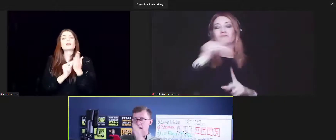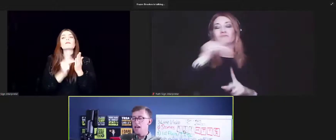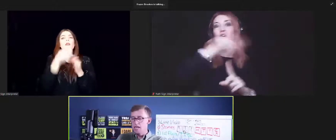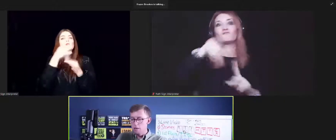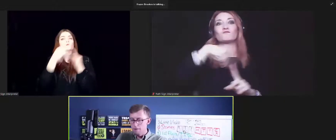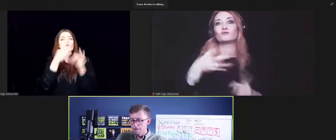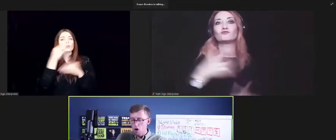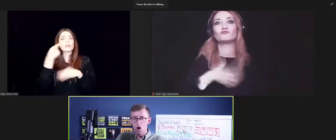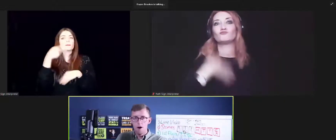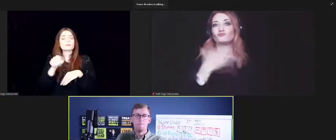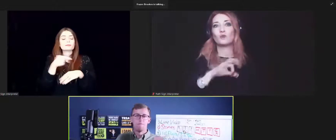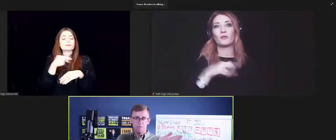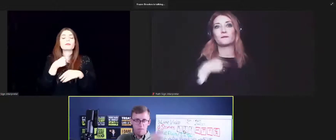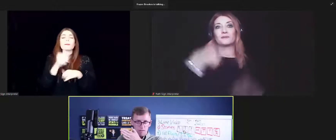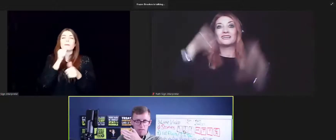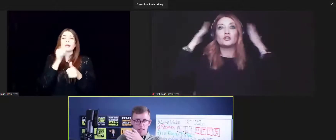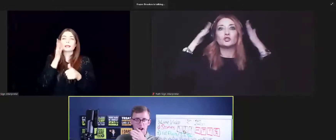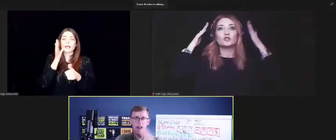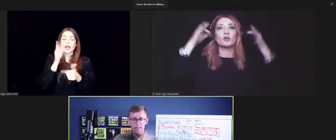purity. Tip number 4,